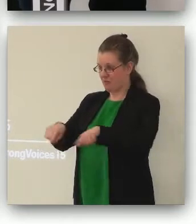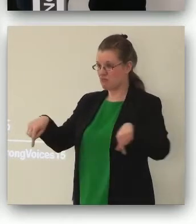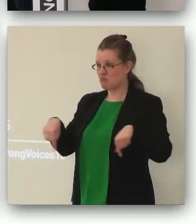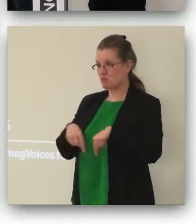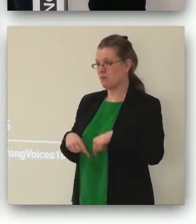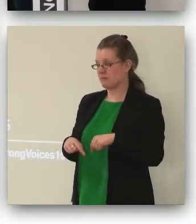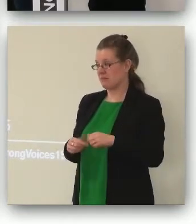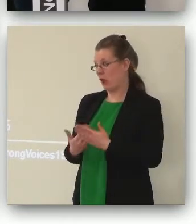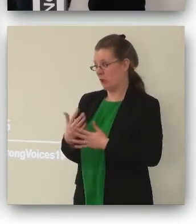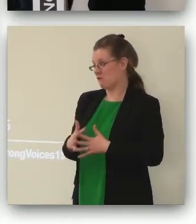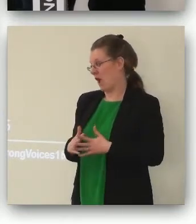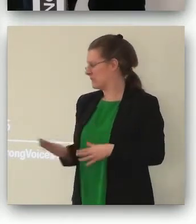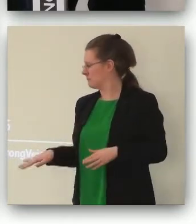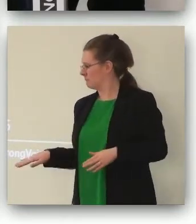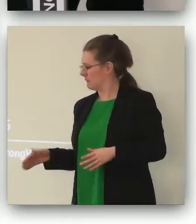Make a friend.